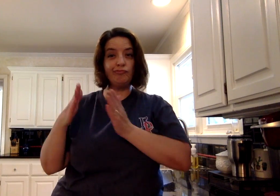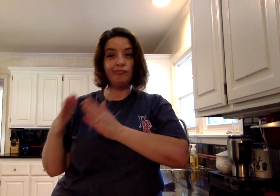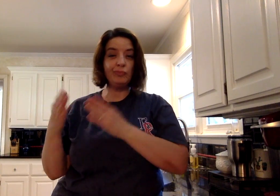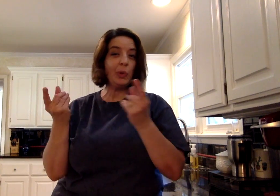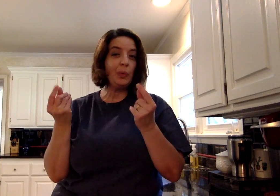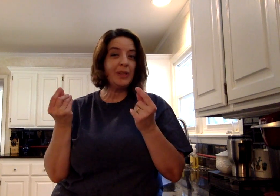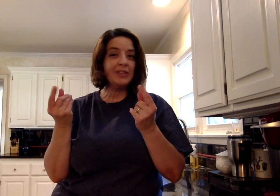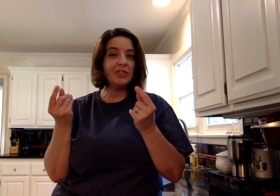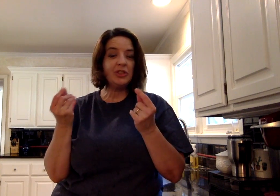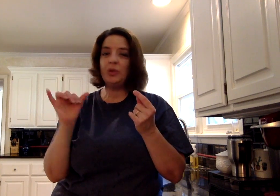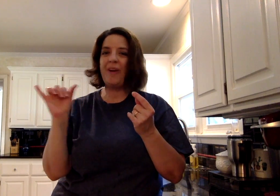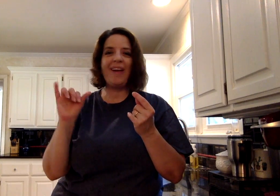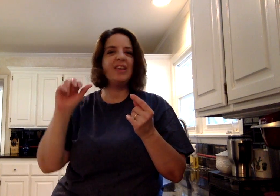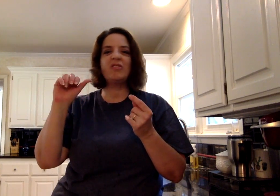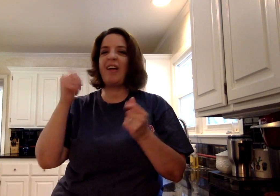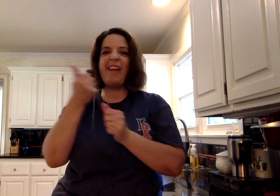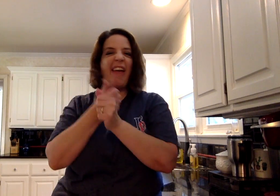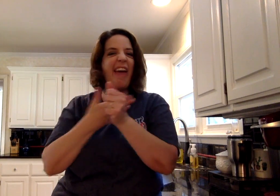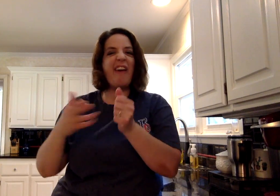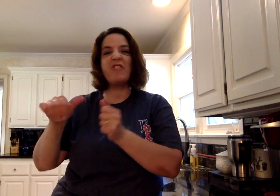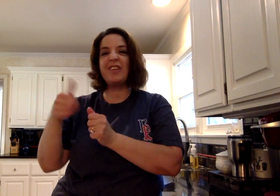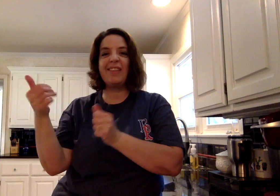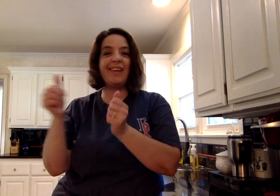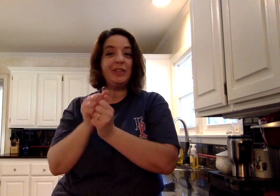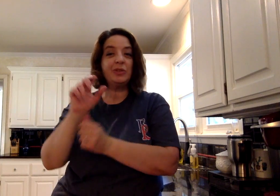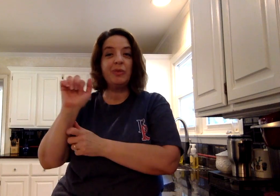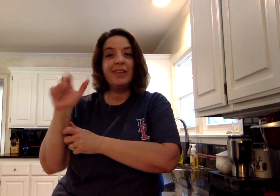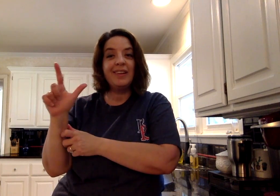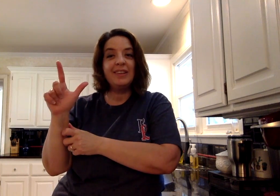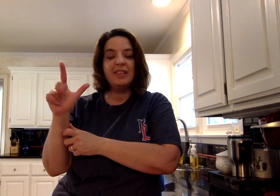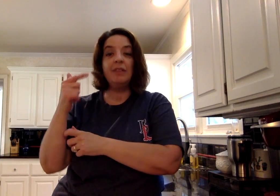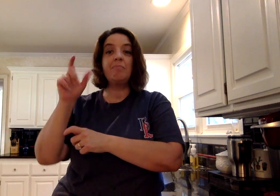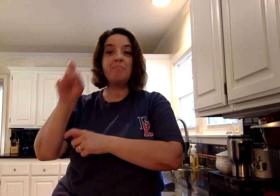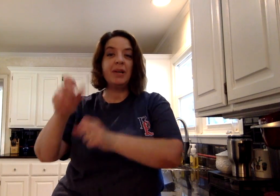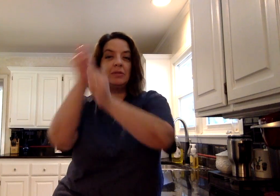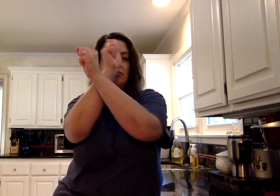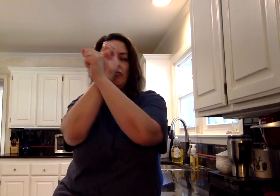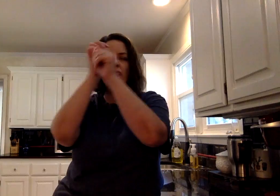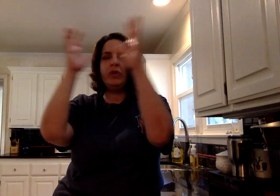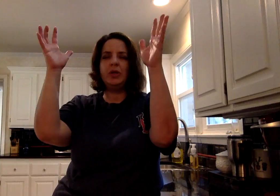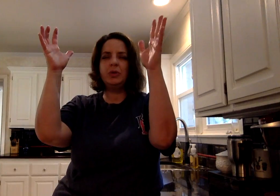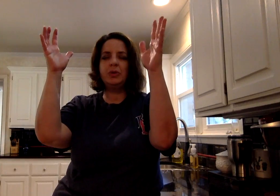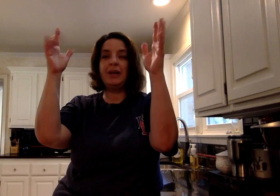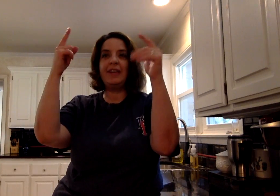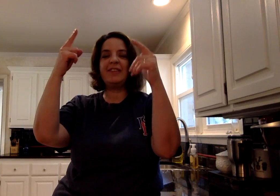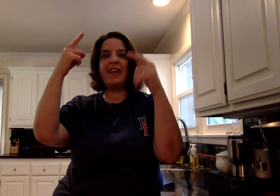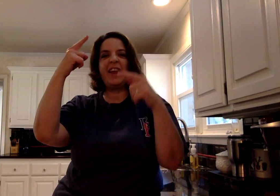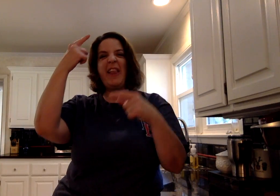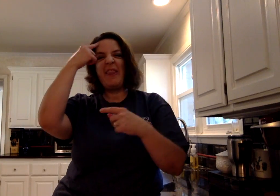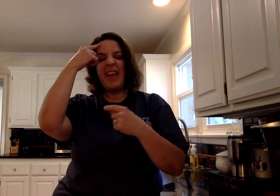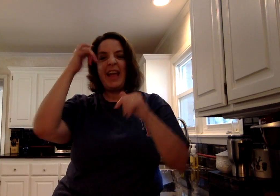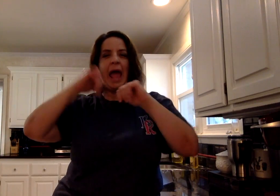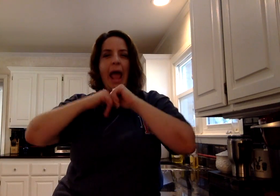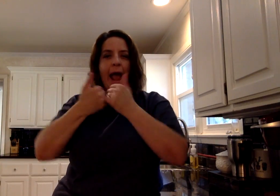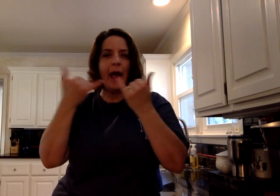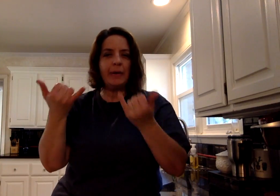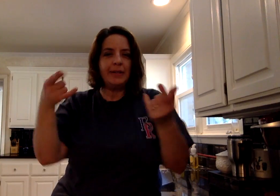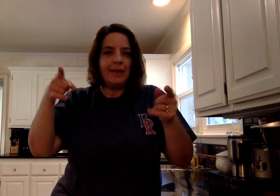The process for how to explain things in ASL is just like everything else. You have to visualize and